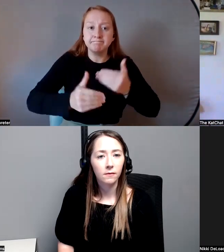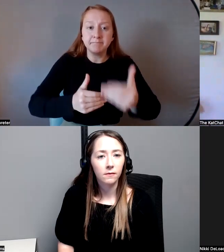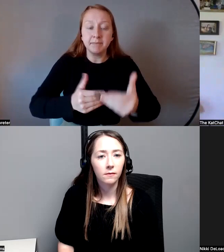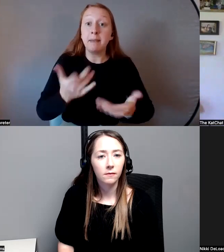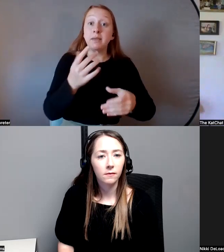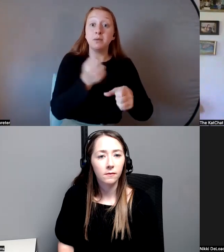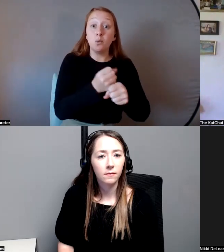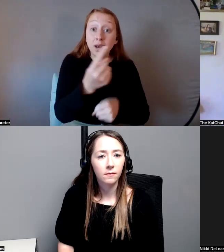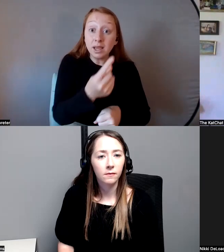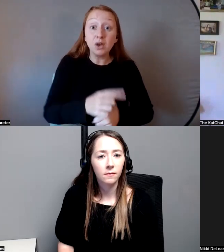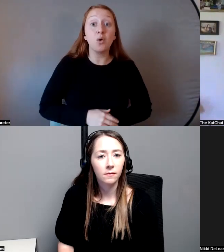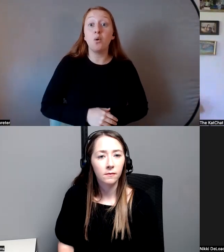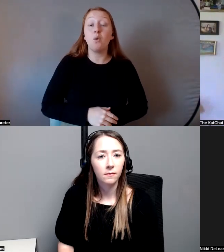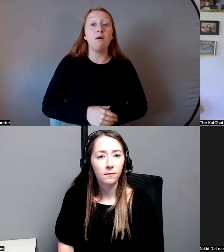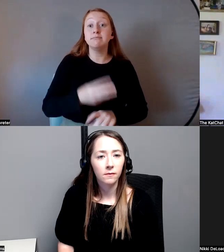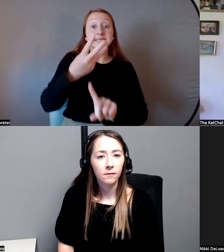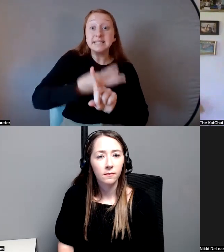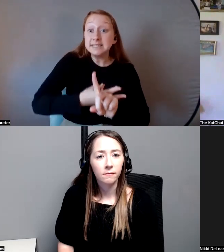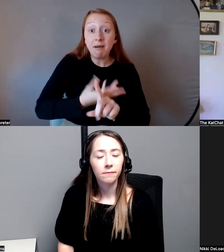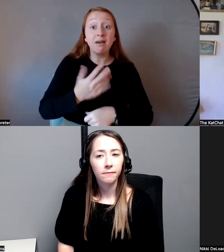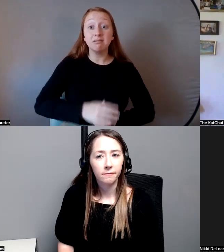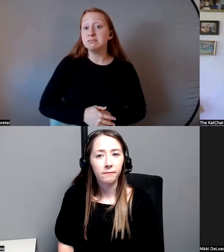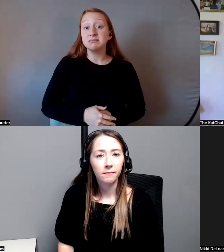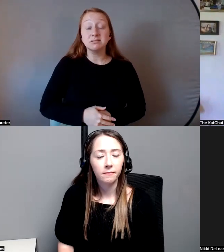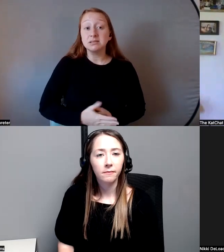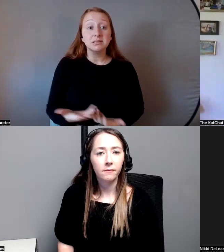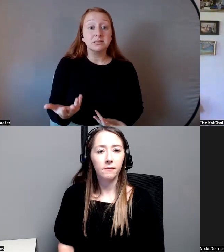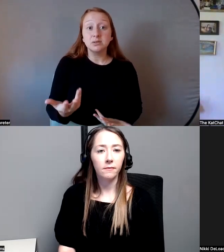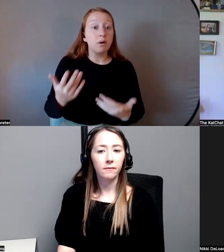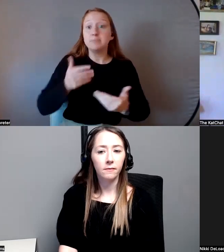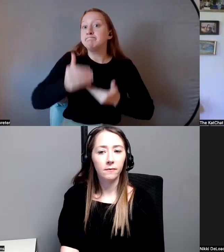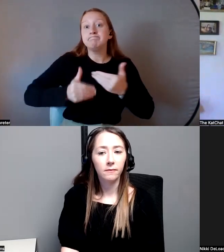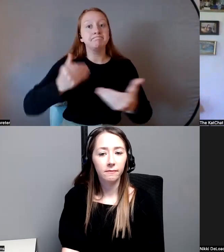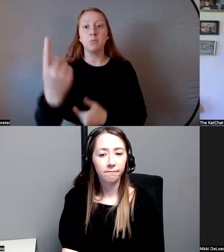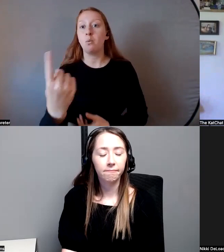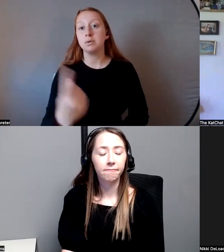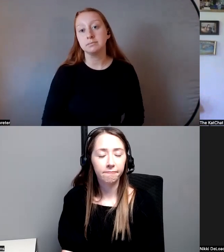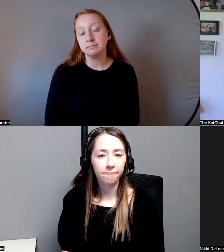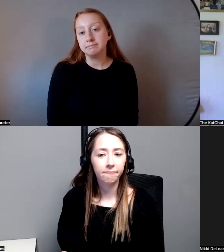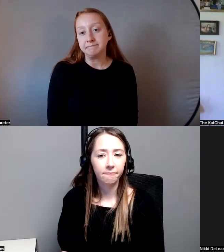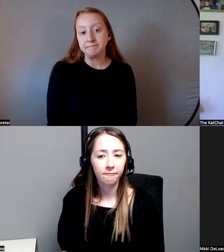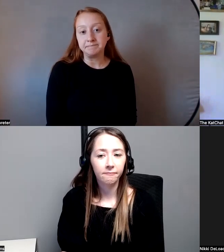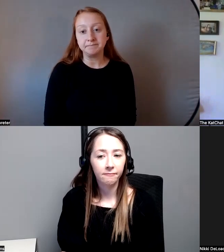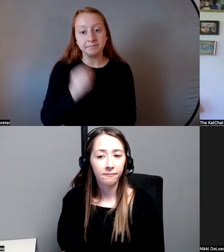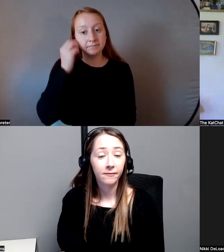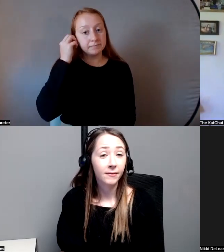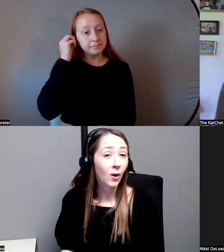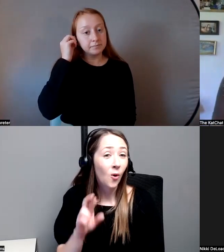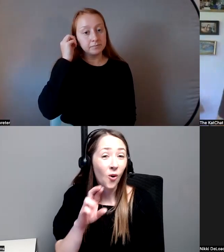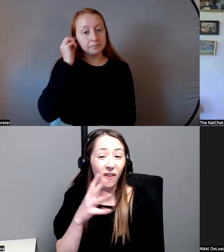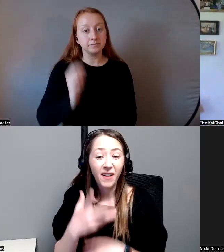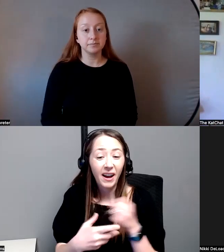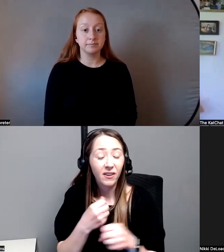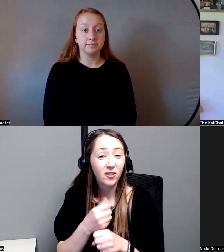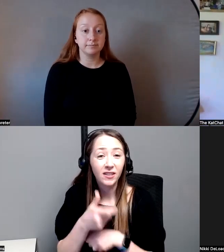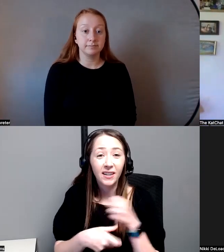later or 6 months or ongoing. Or 5 years or 10 years,